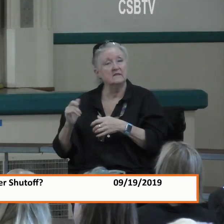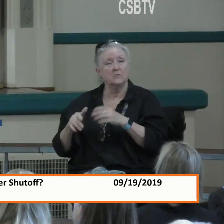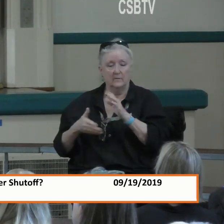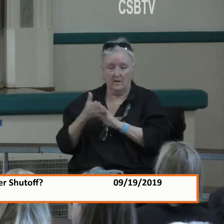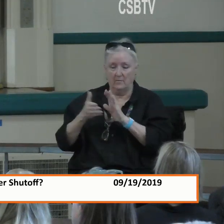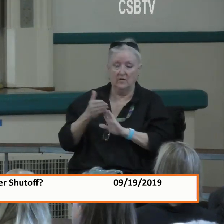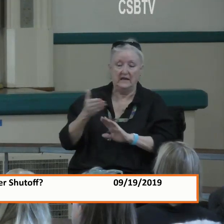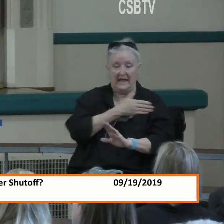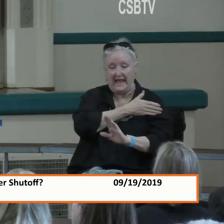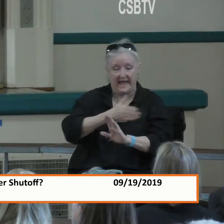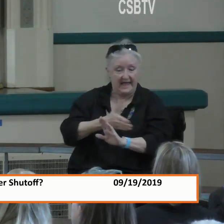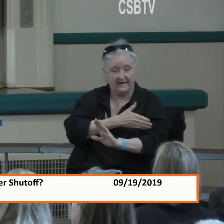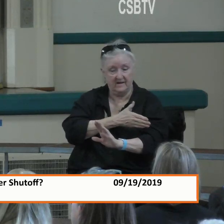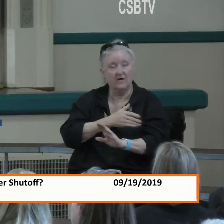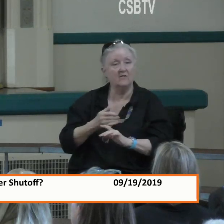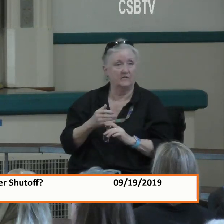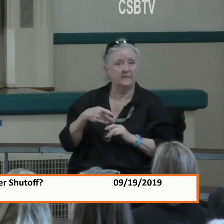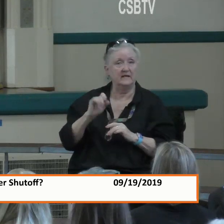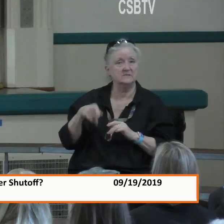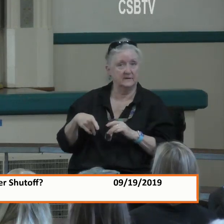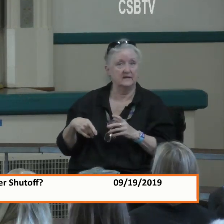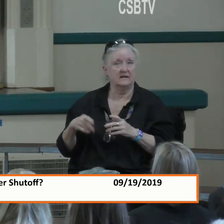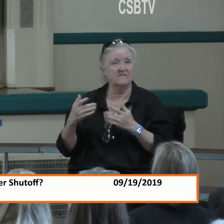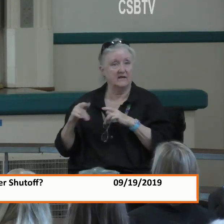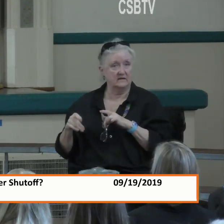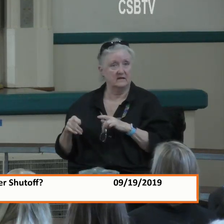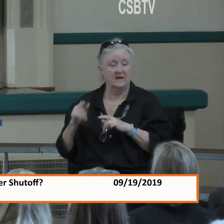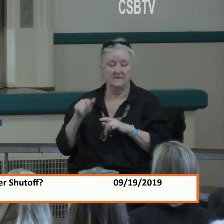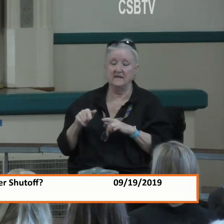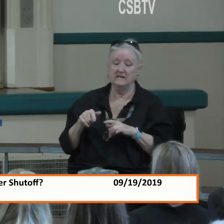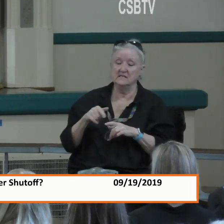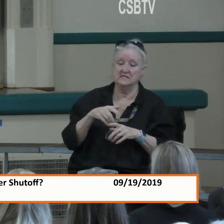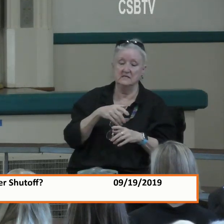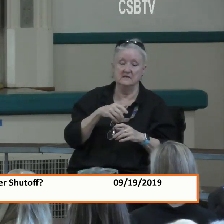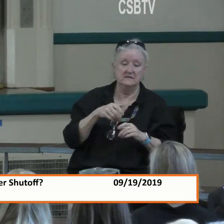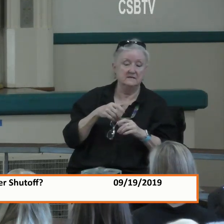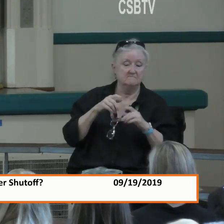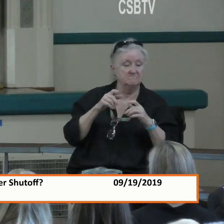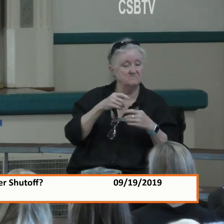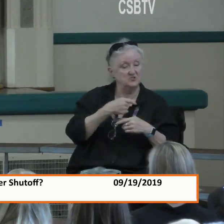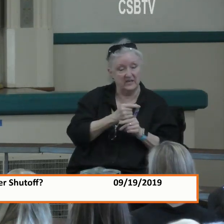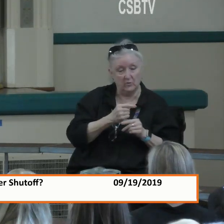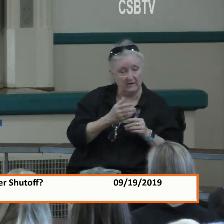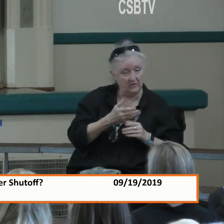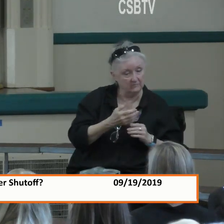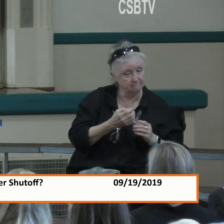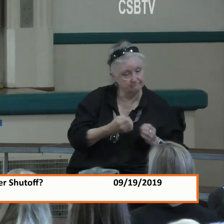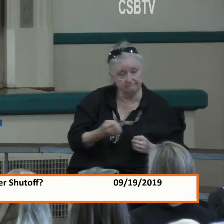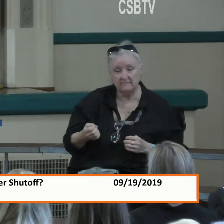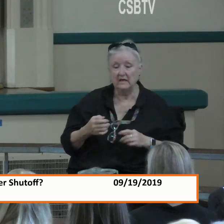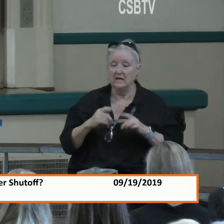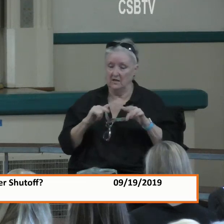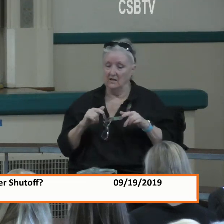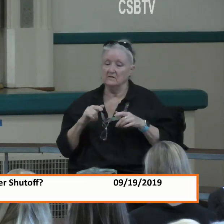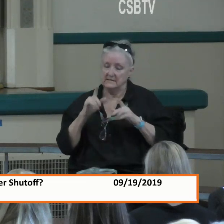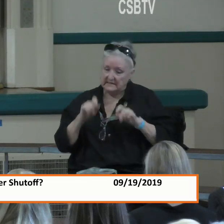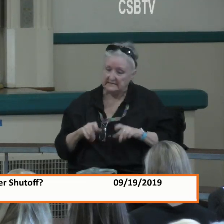event. These backup power generators are tested on a regular basis and are in good working